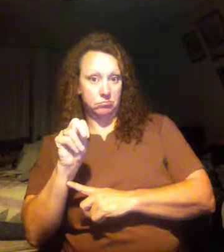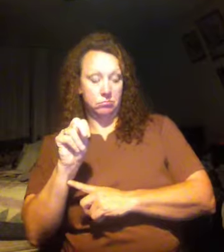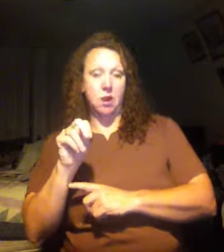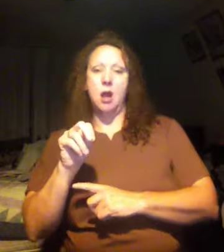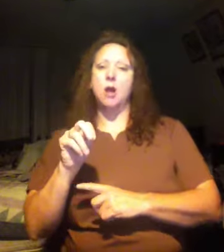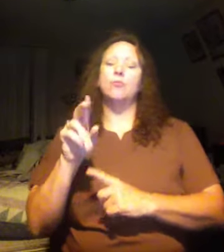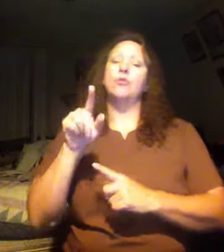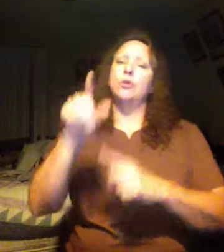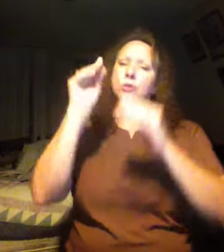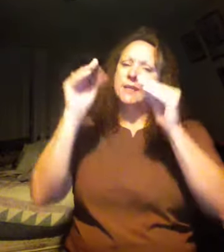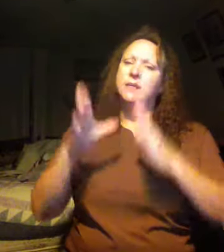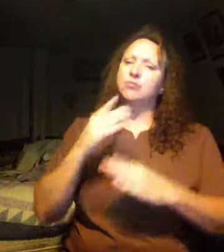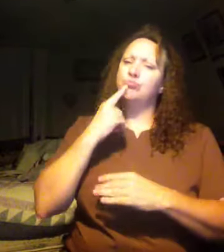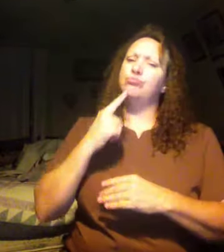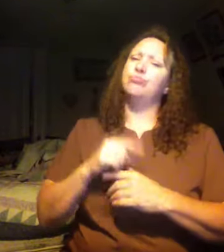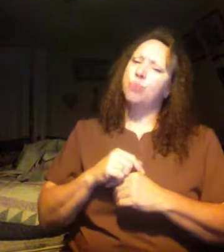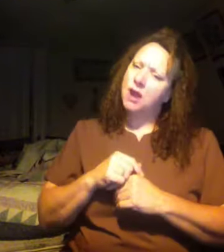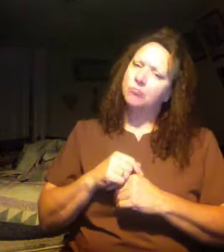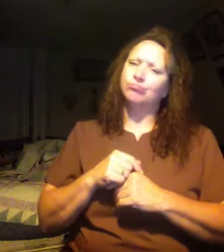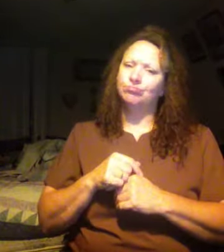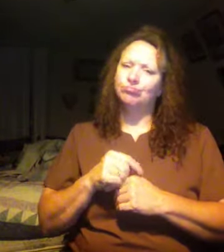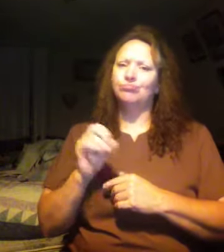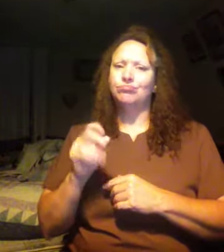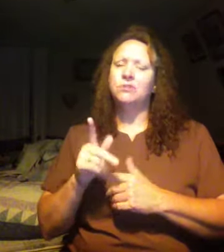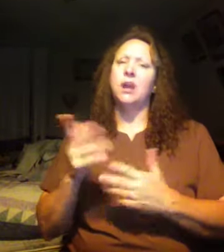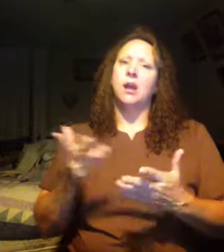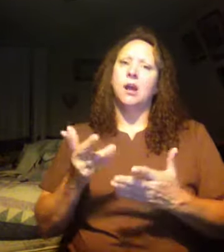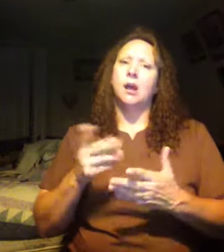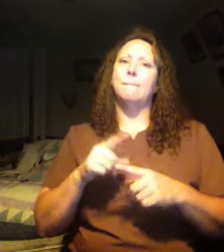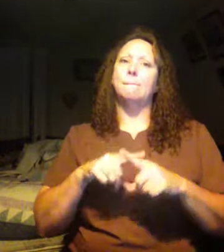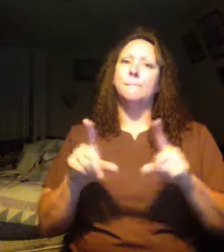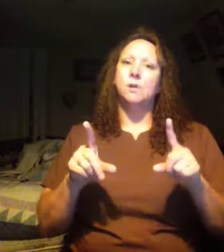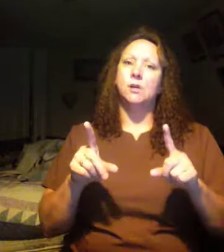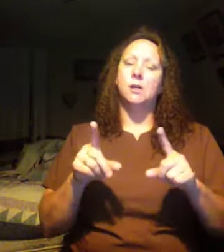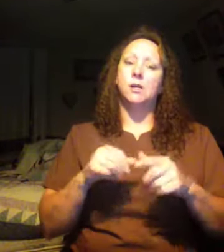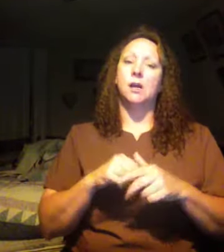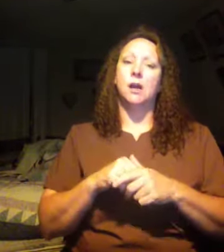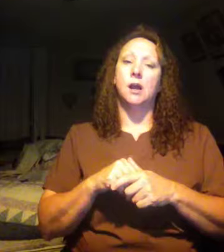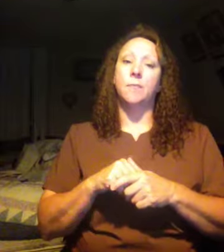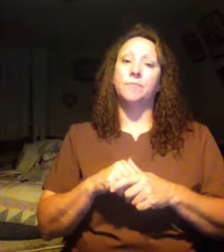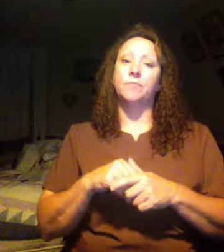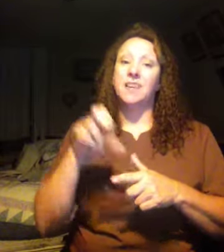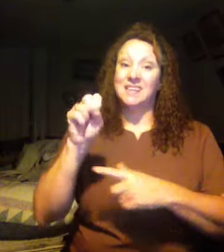to regain. So the size of the colonies was a problem for them.